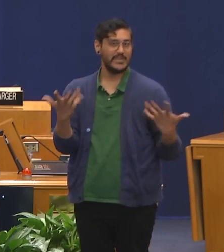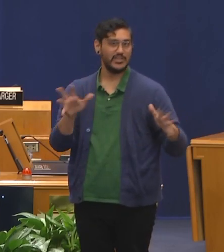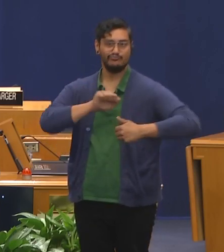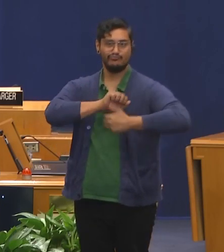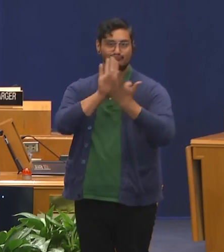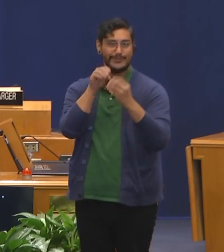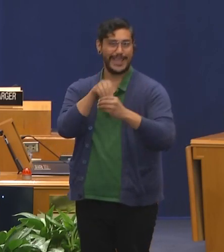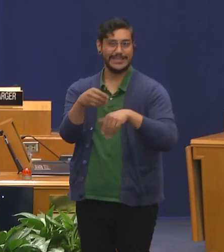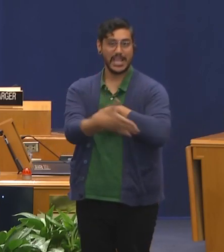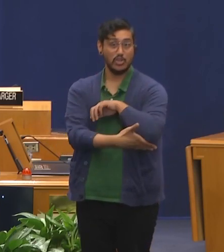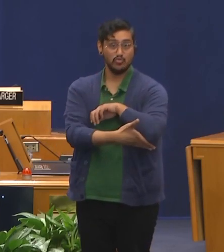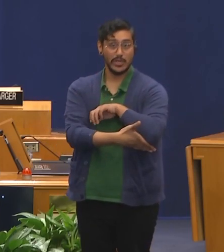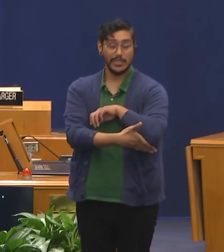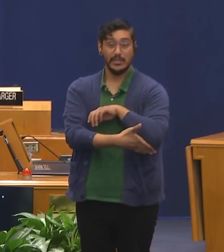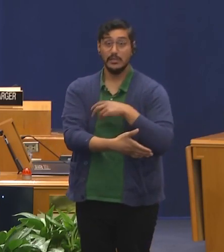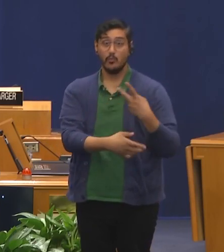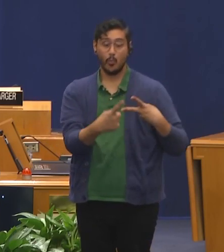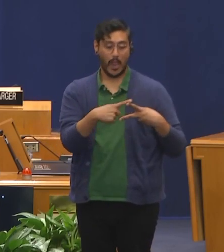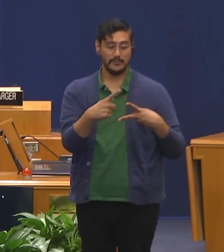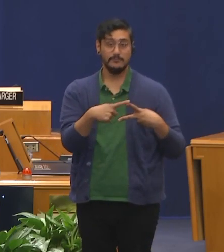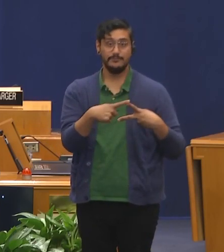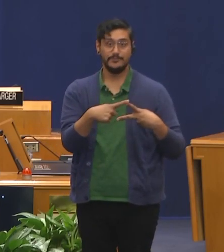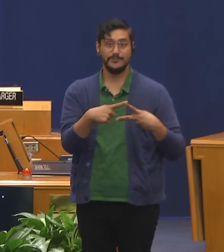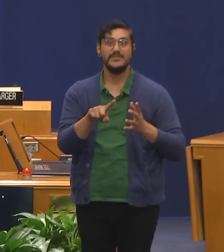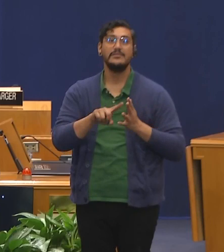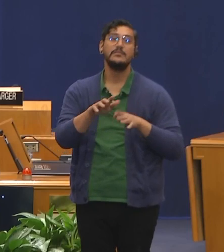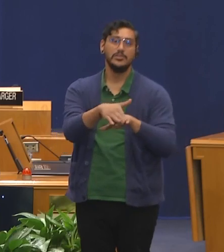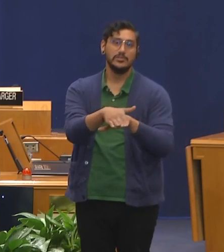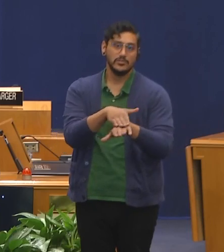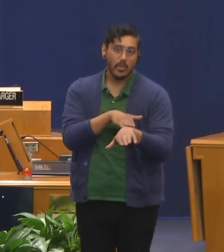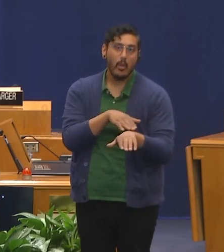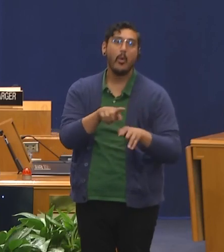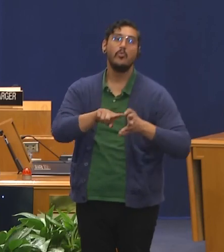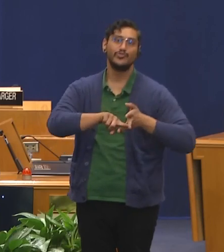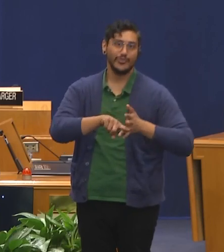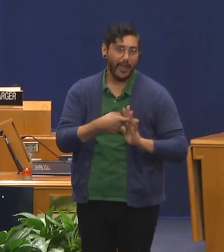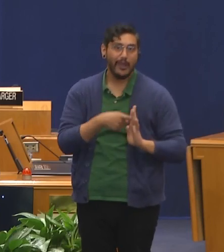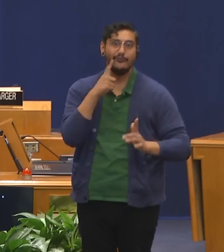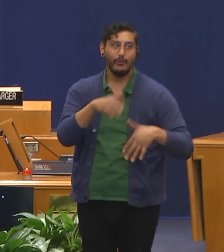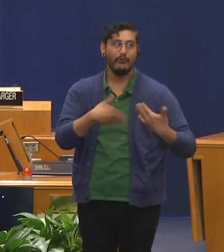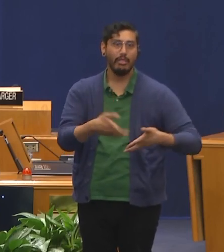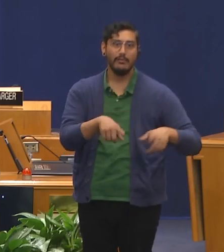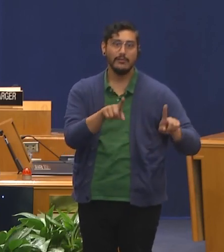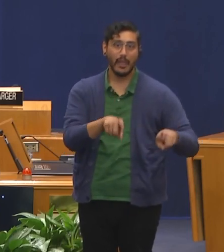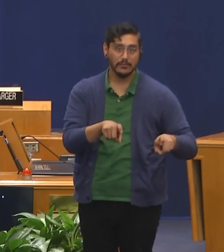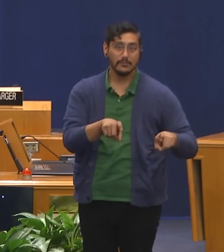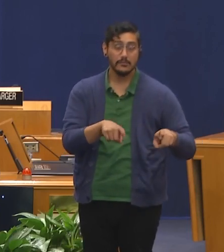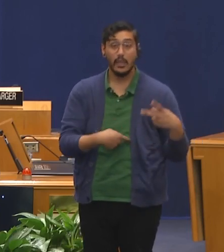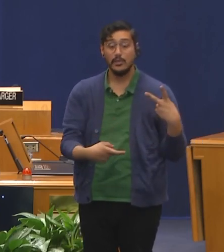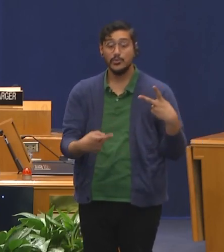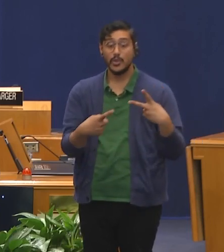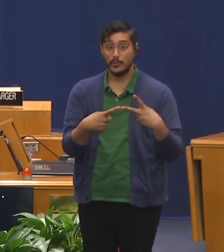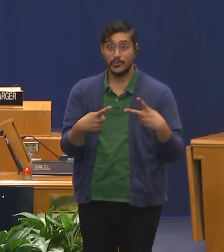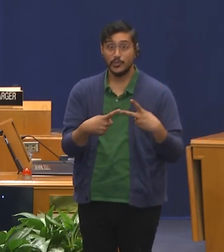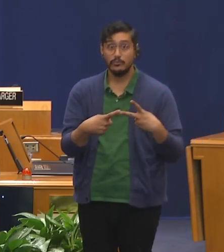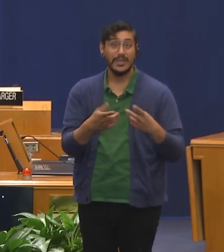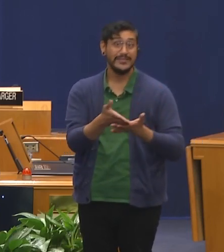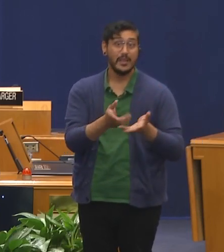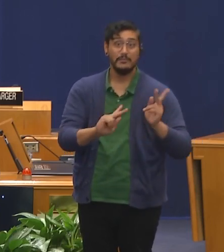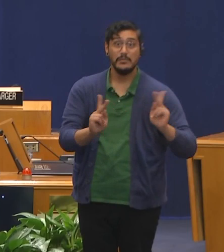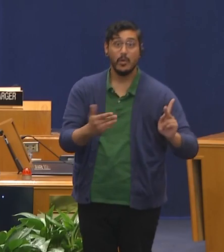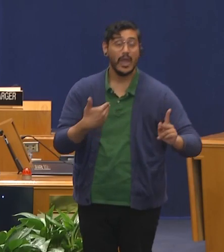One is the slow start for testing, and one is the fact that for many people, they may exhibit either no